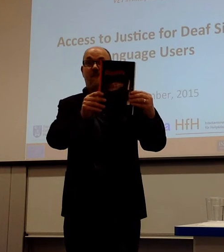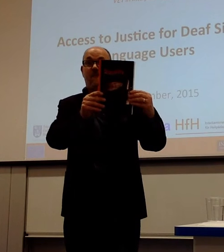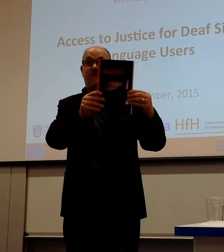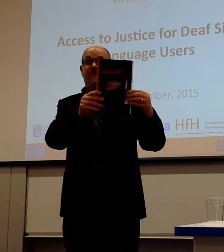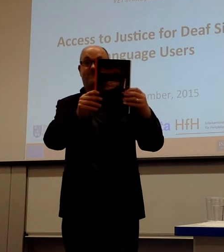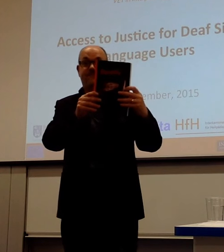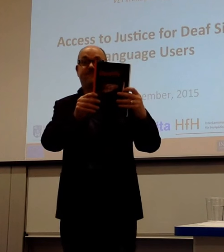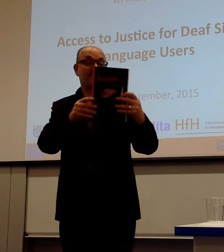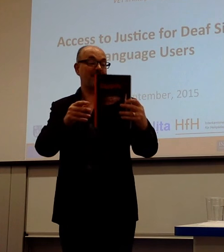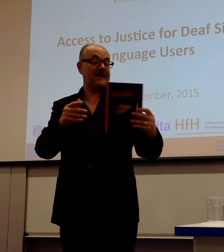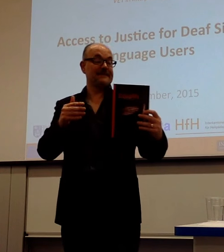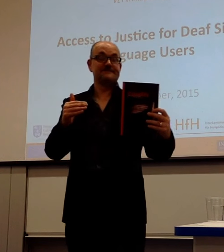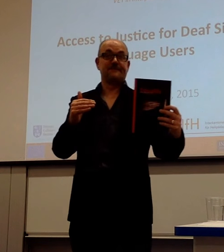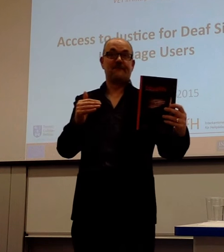produced this book, Equality Before the Law.